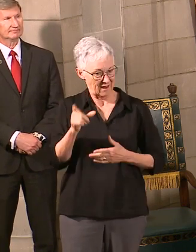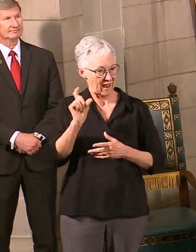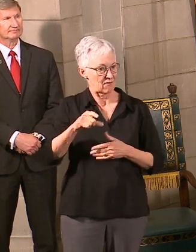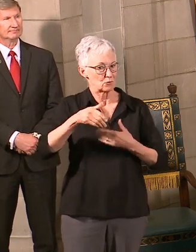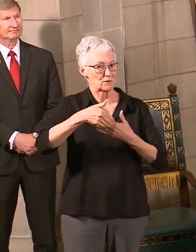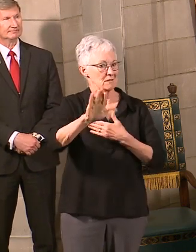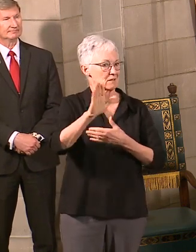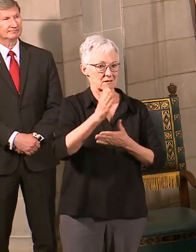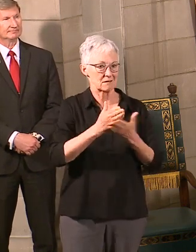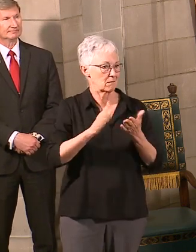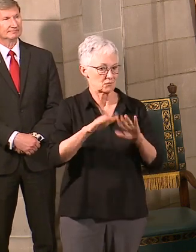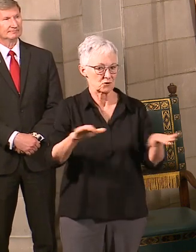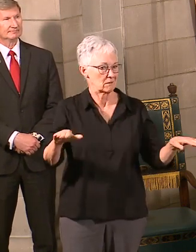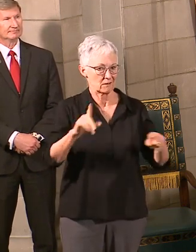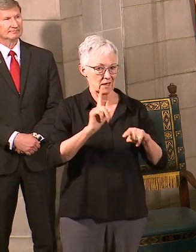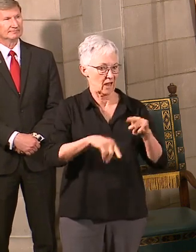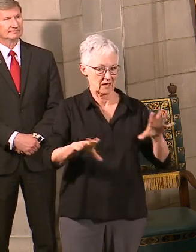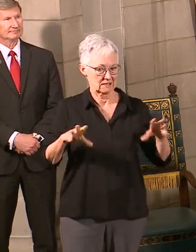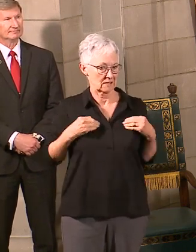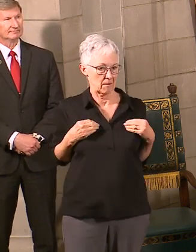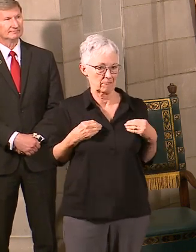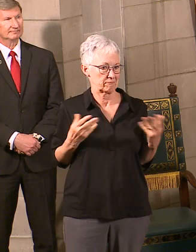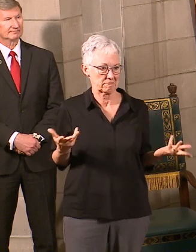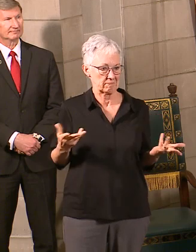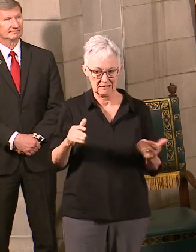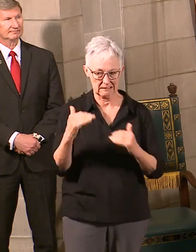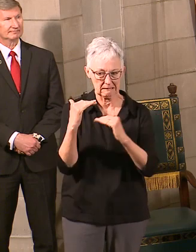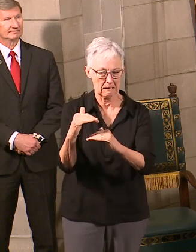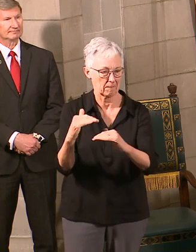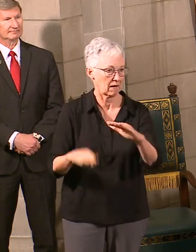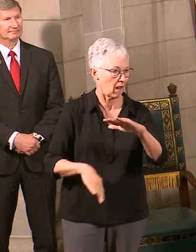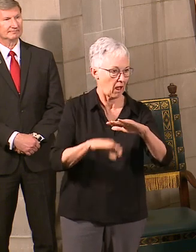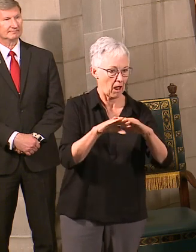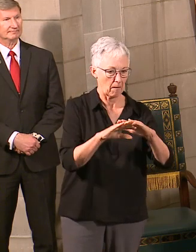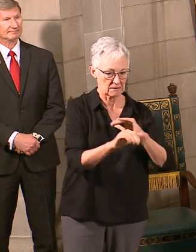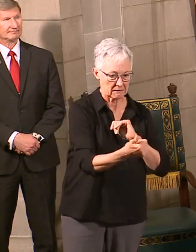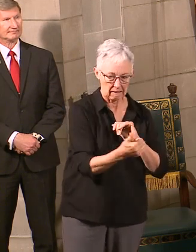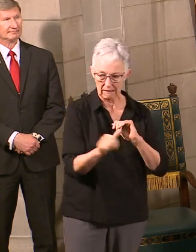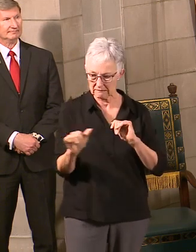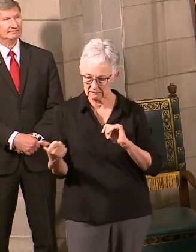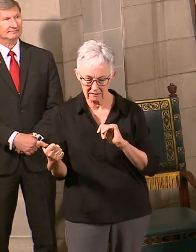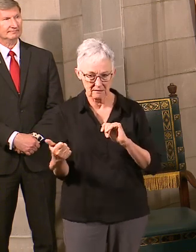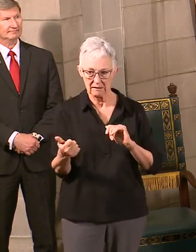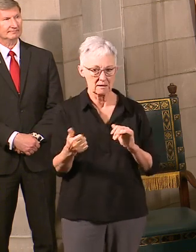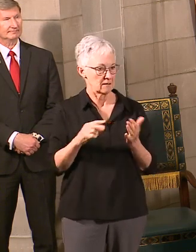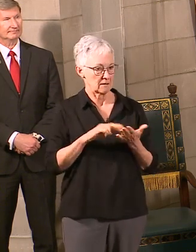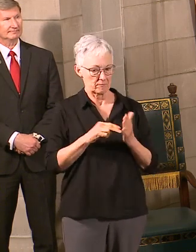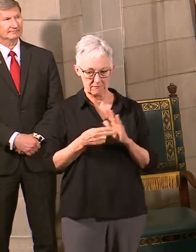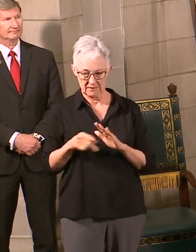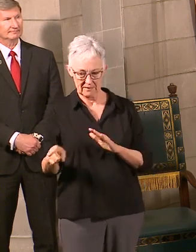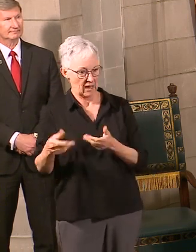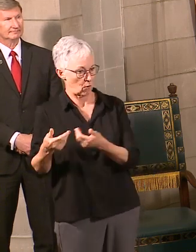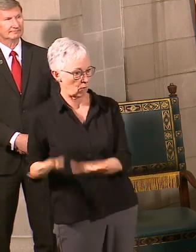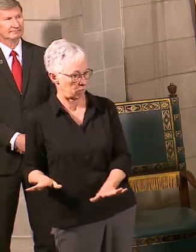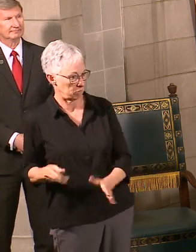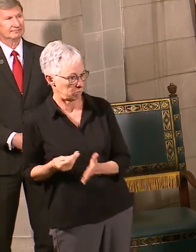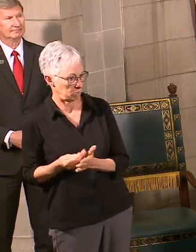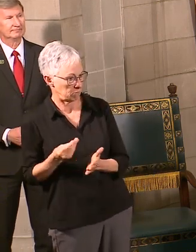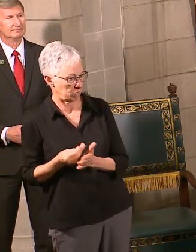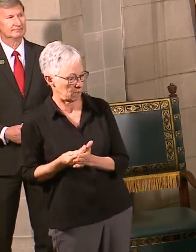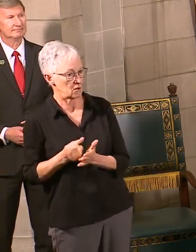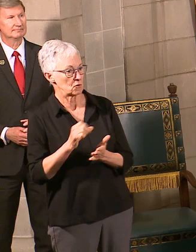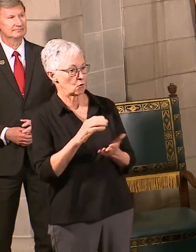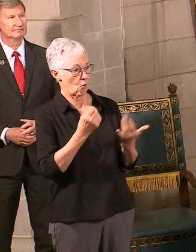parent who wasn't able to send that child to the daycare. Normally what would happen is that daycare would not be reimbursed for that day. However, this is a way